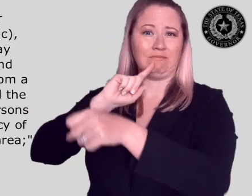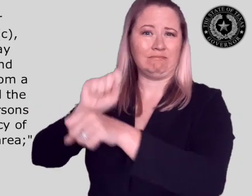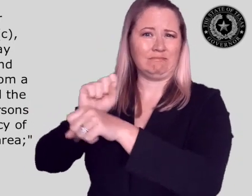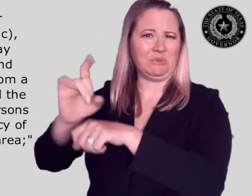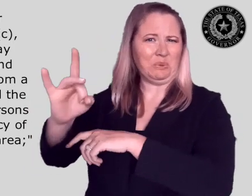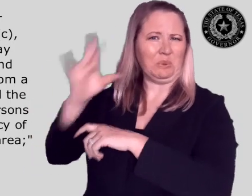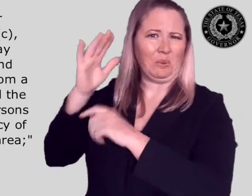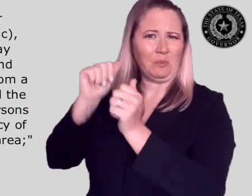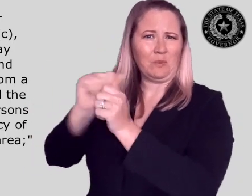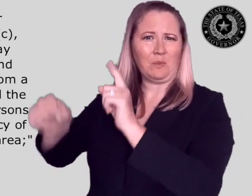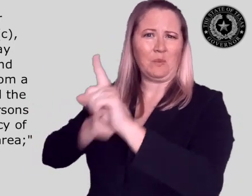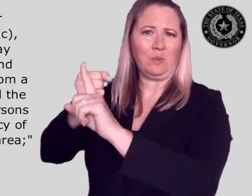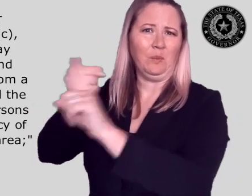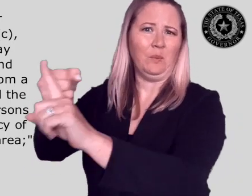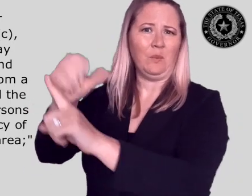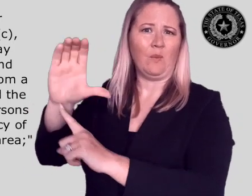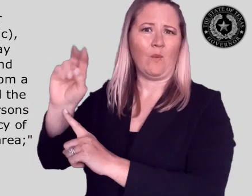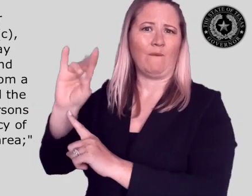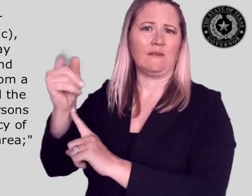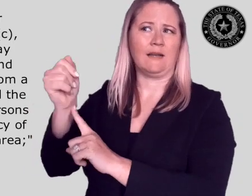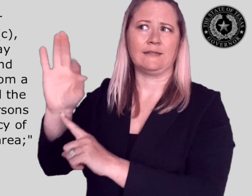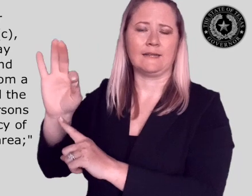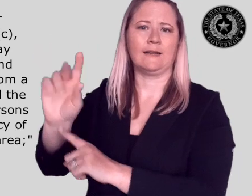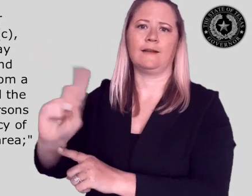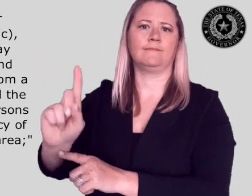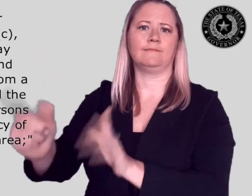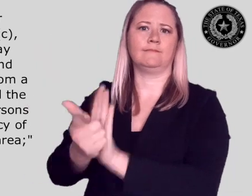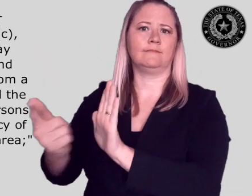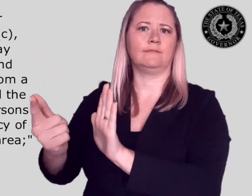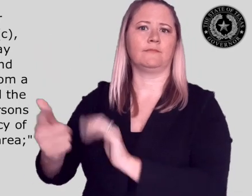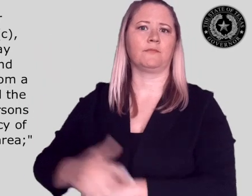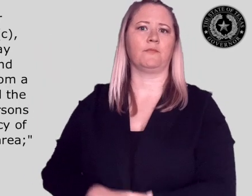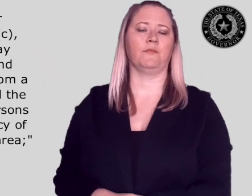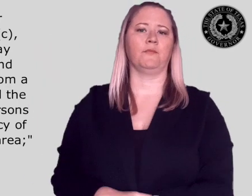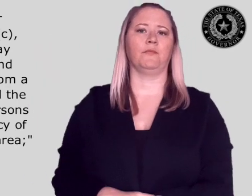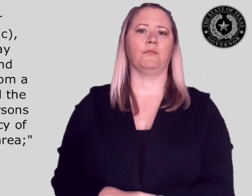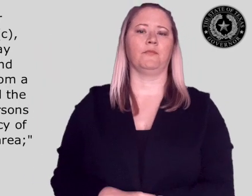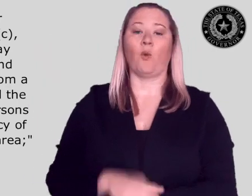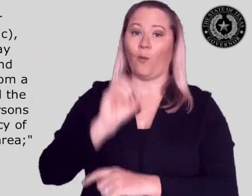the occupancy of premises in the area, and